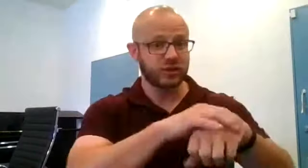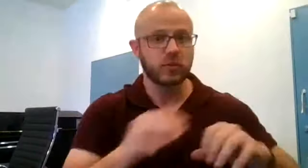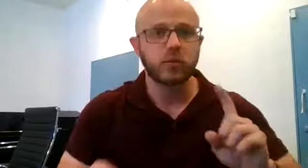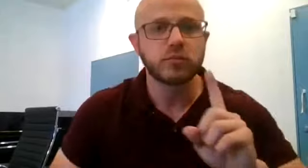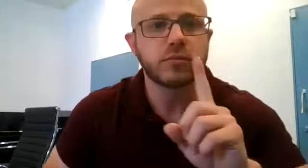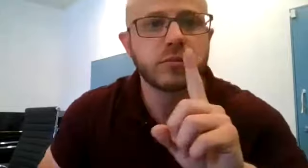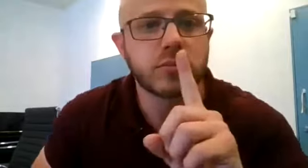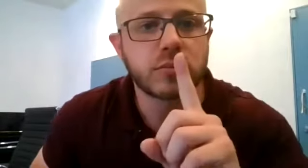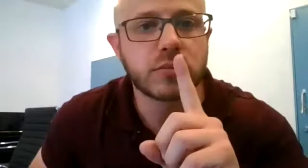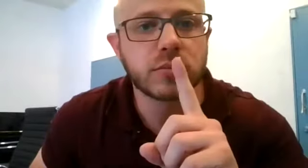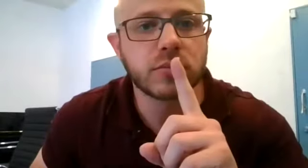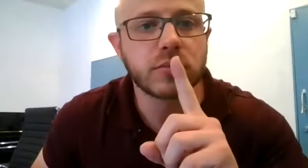Okay, so there's a question.